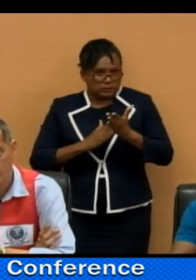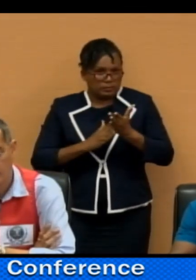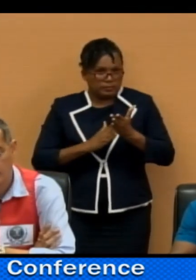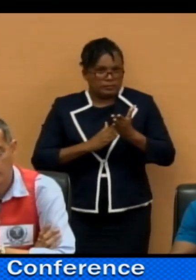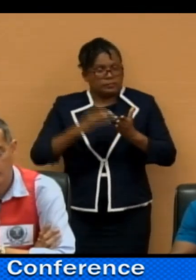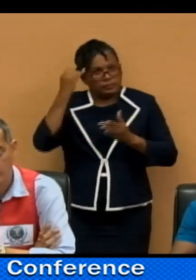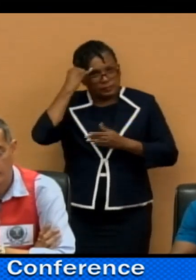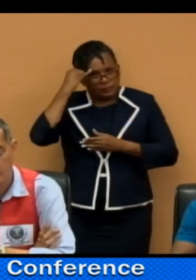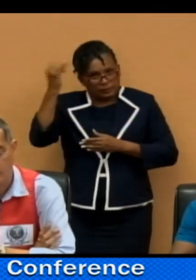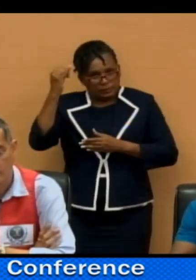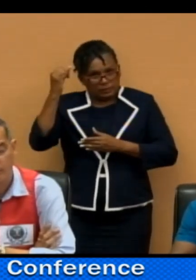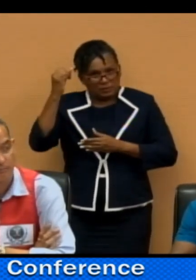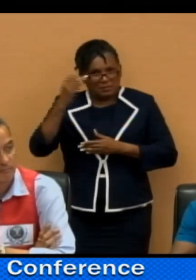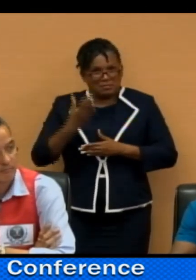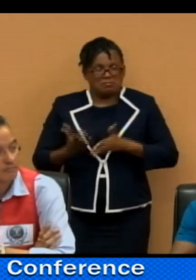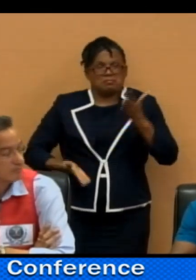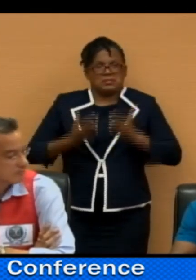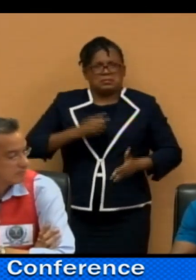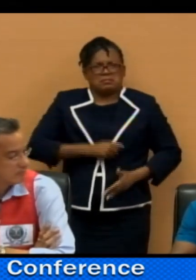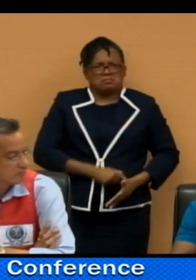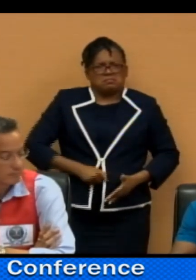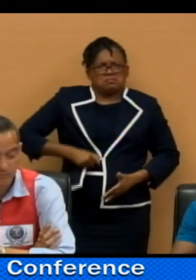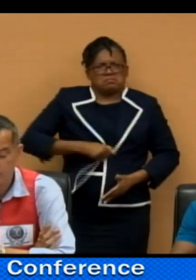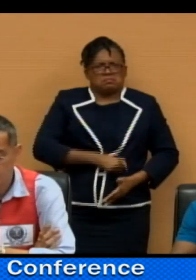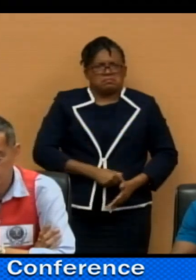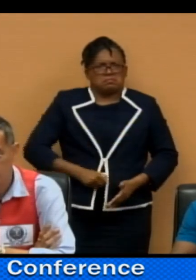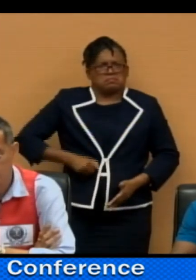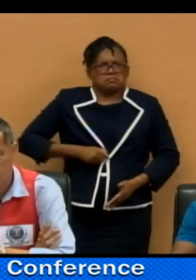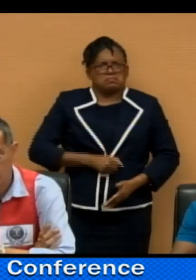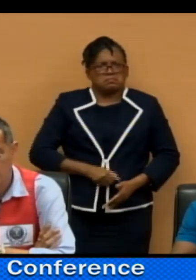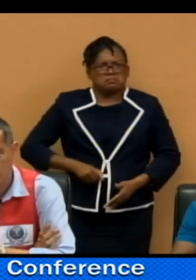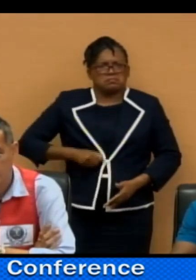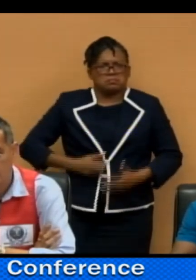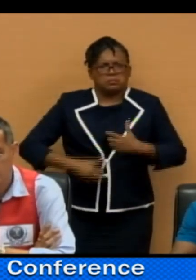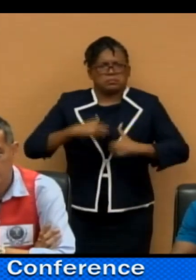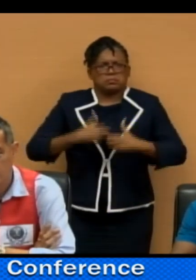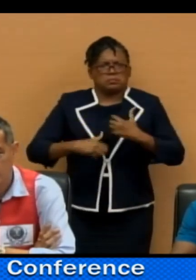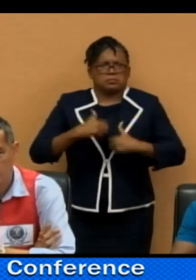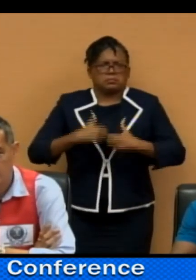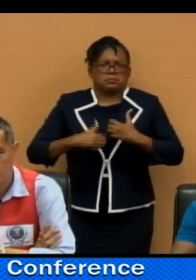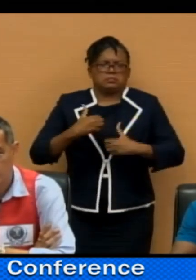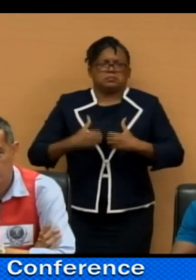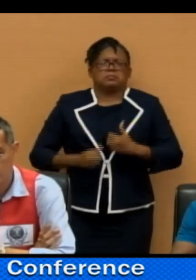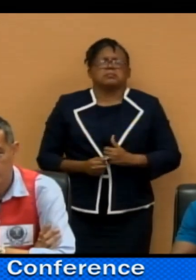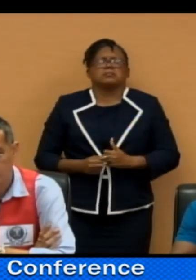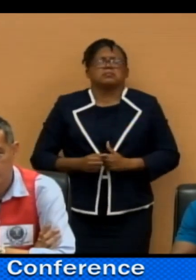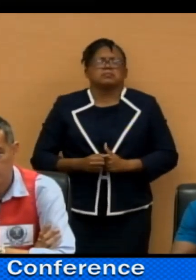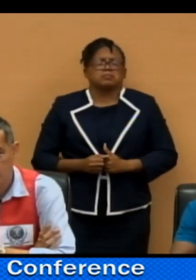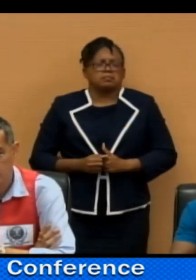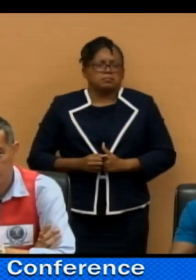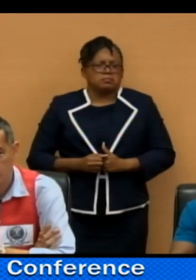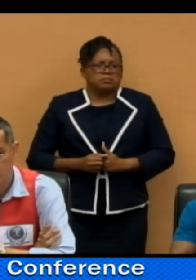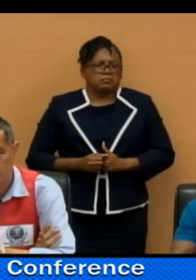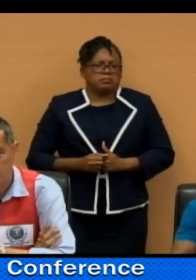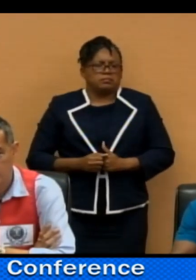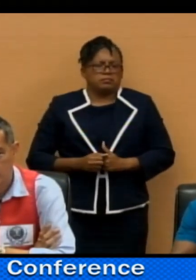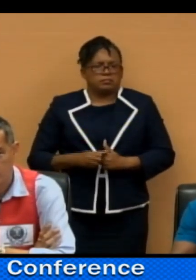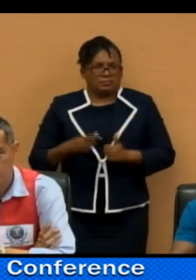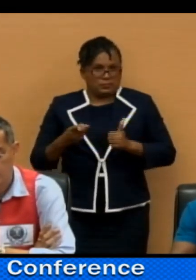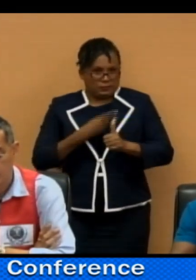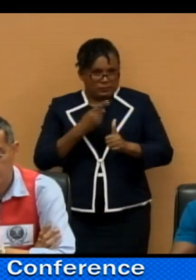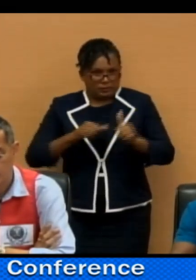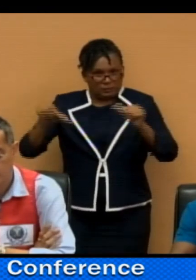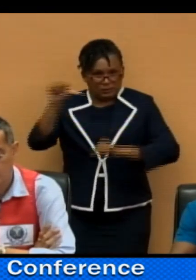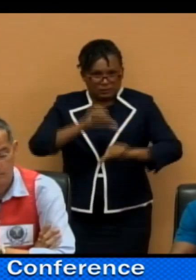is gastrointestinal symptoms associated with it as well. So although when the science just came out,